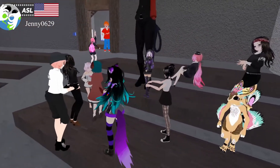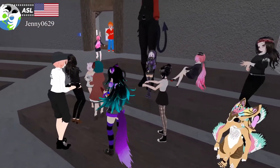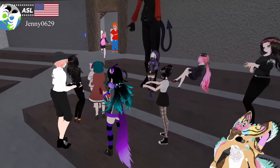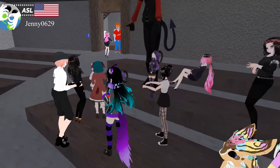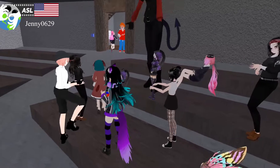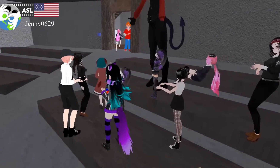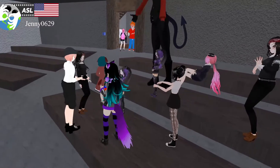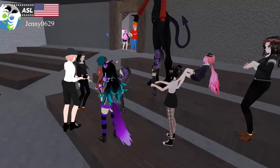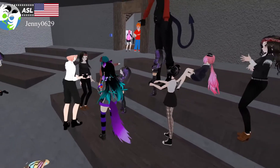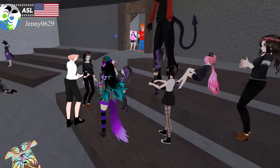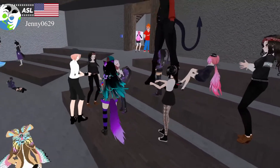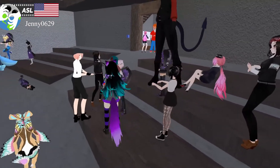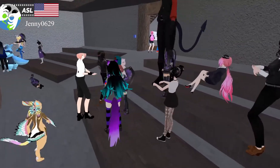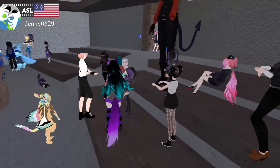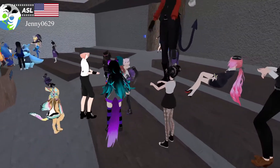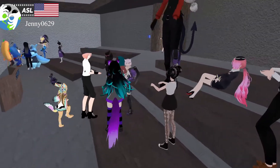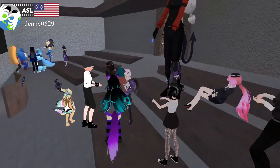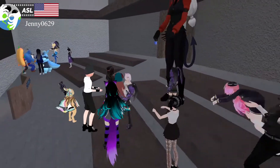like that. And I think that'll be good enough for like a story,